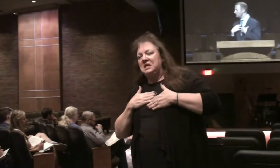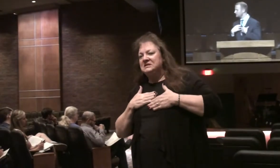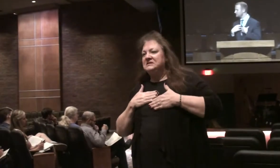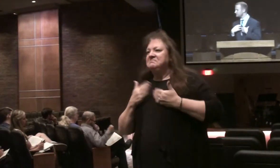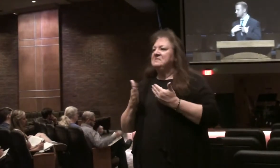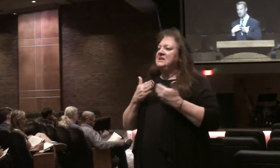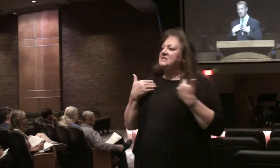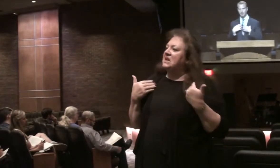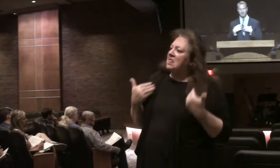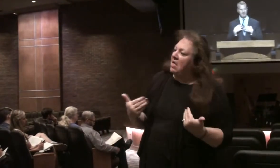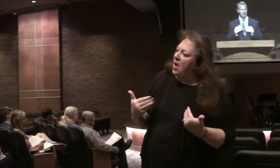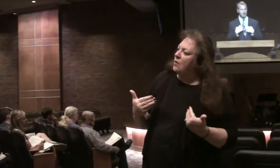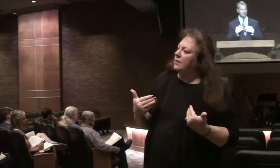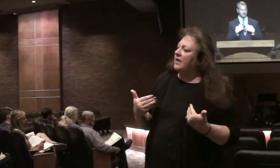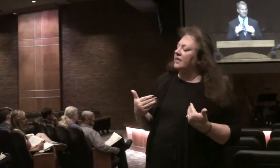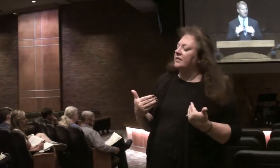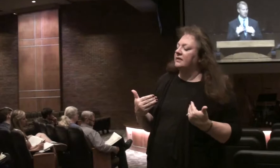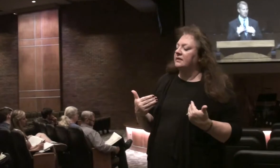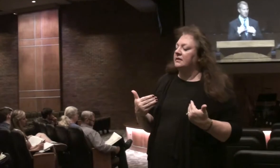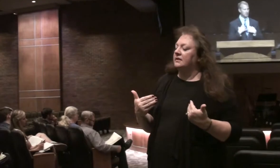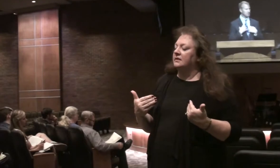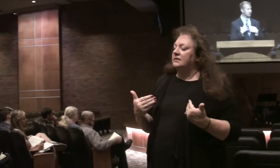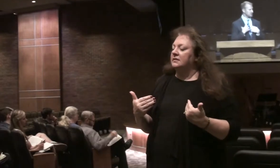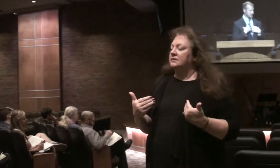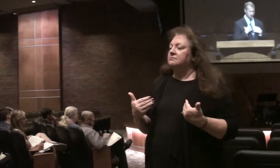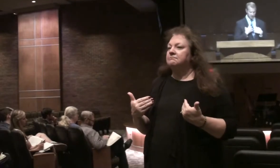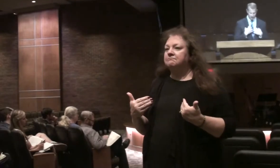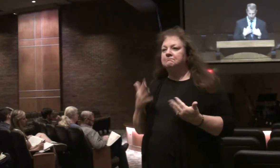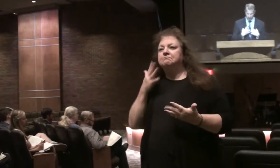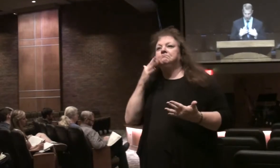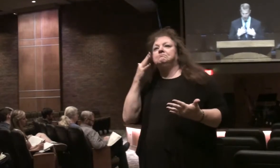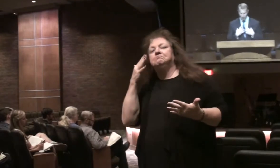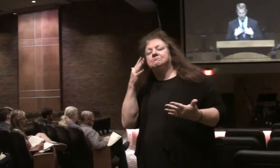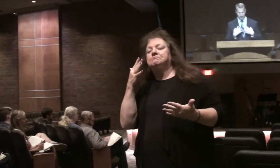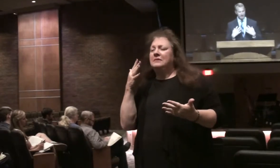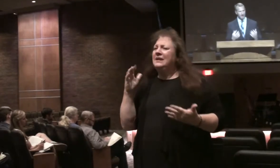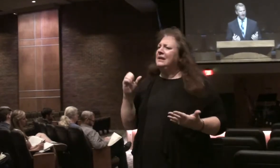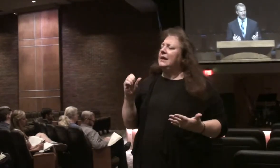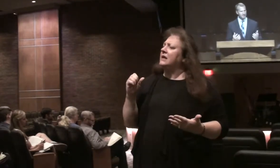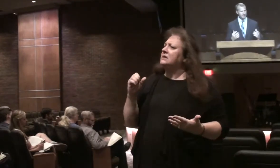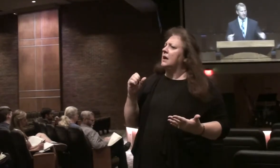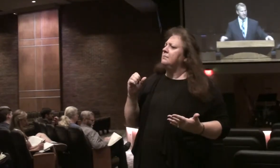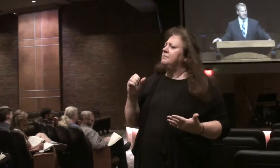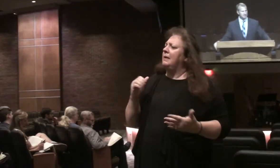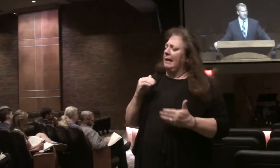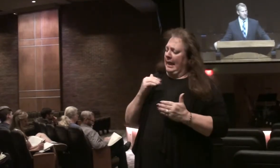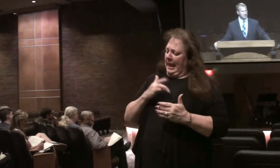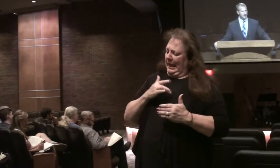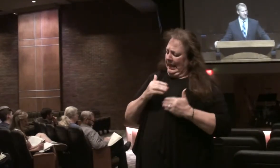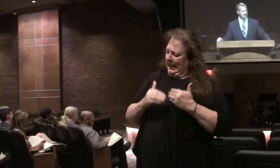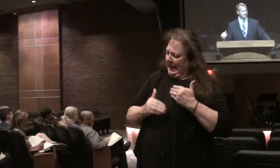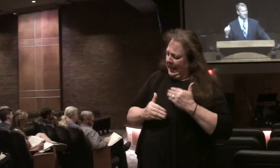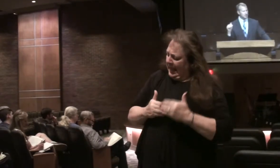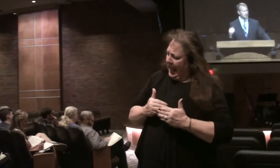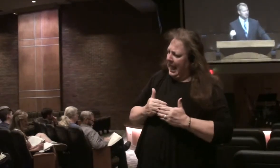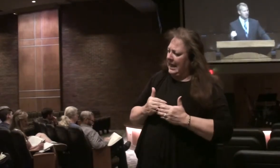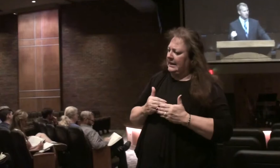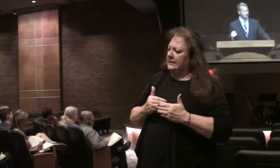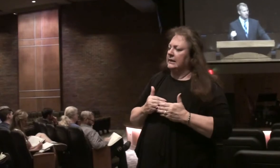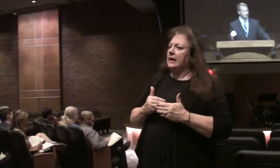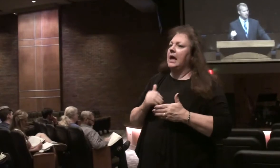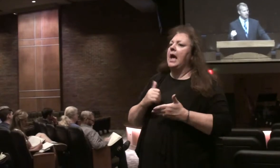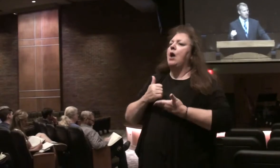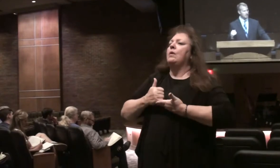agreeable. Those things are all, that's important, you're going to be pleasant and agreeable. But kind has a greater force than that. It's the idea of being